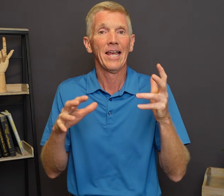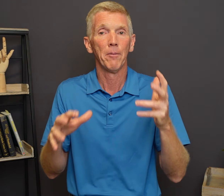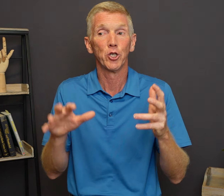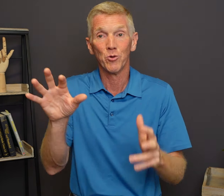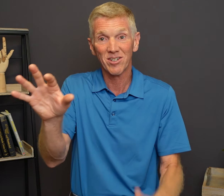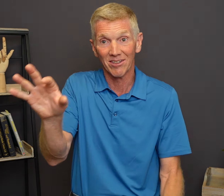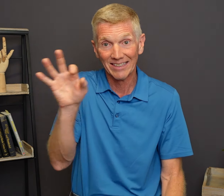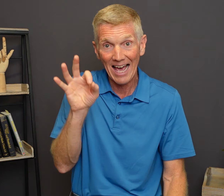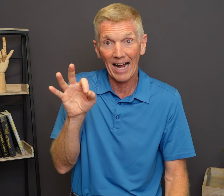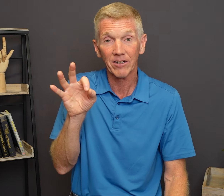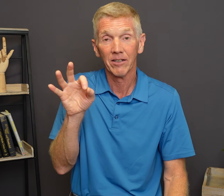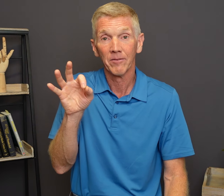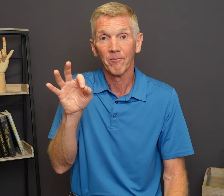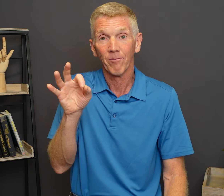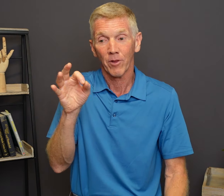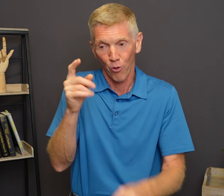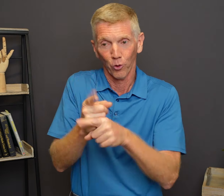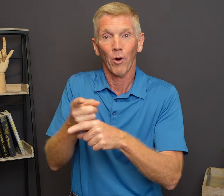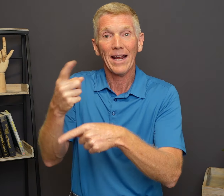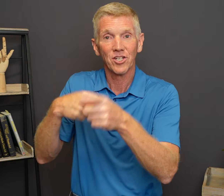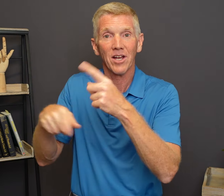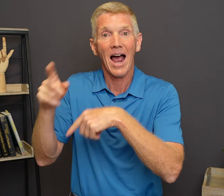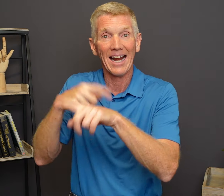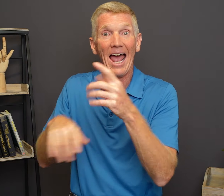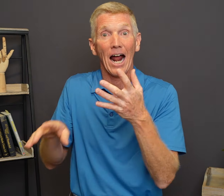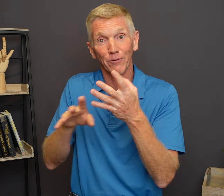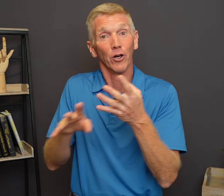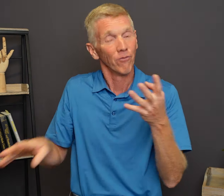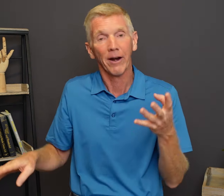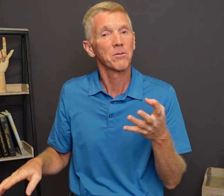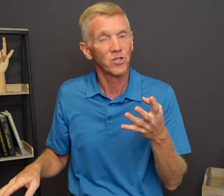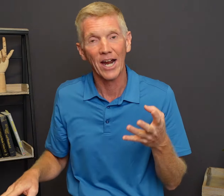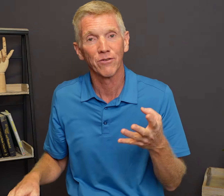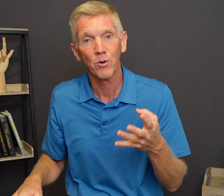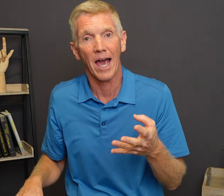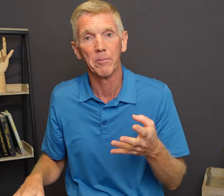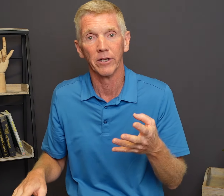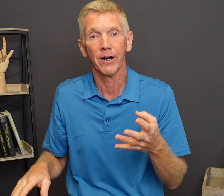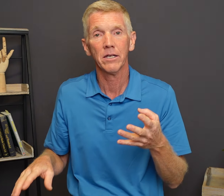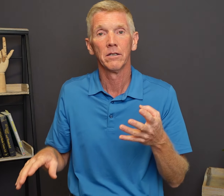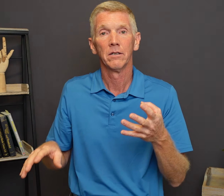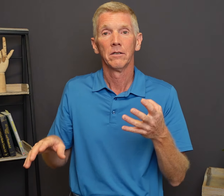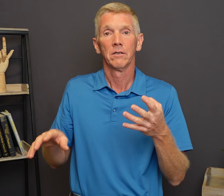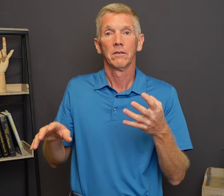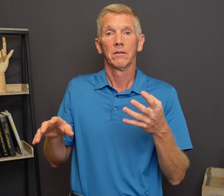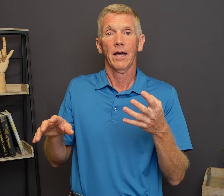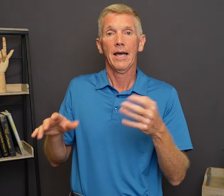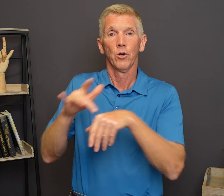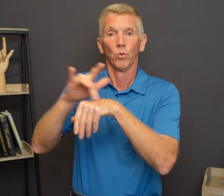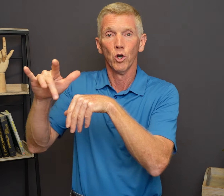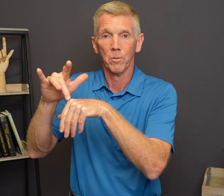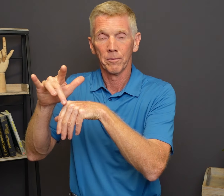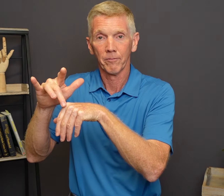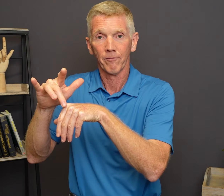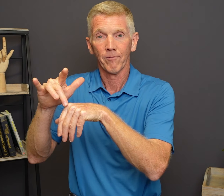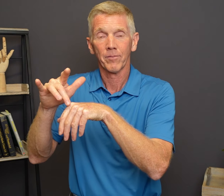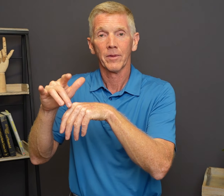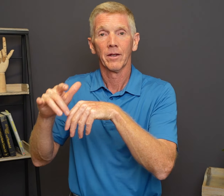helps you select the right sign out of your very substantial vocabulary. Okay, room. Now